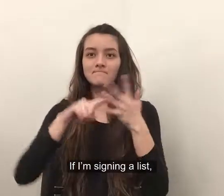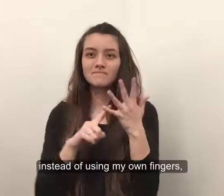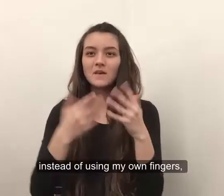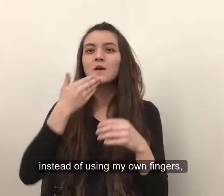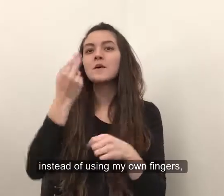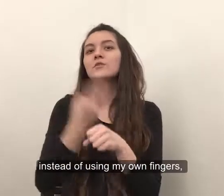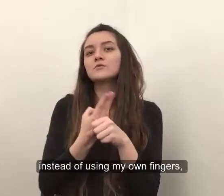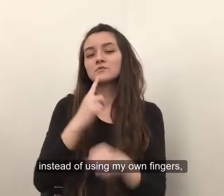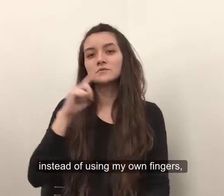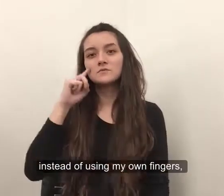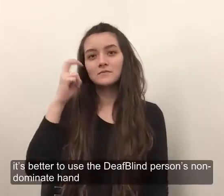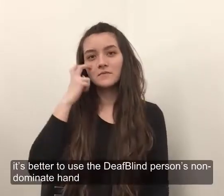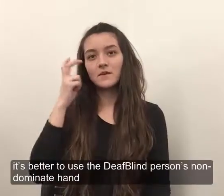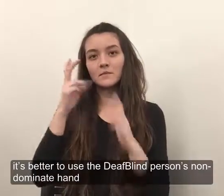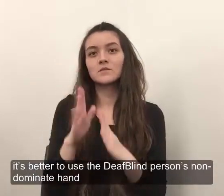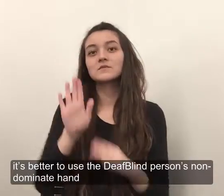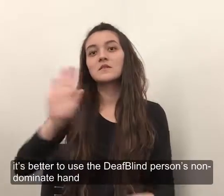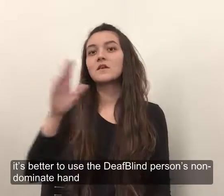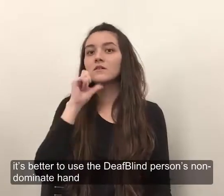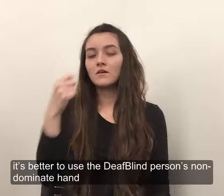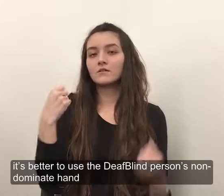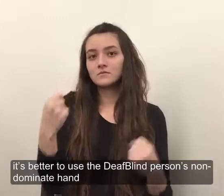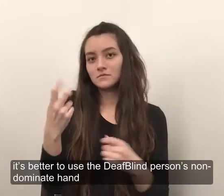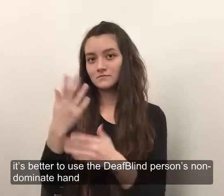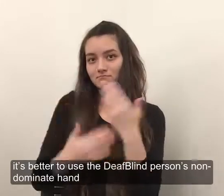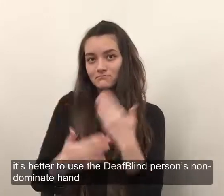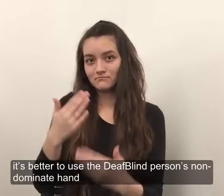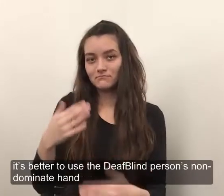instead of using my own fingers, it's better to use a deafblind person's non-dominant hand